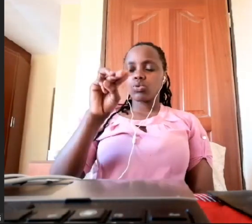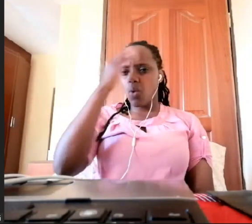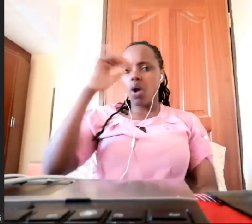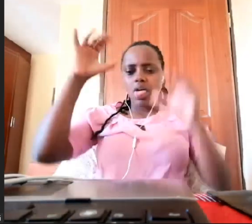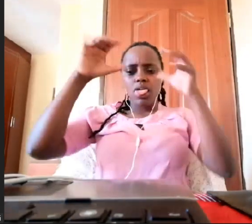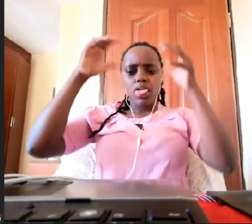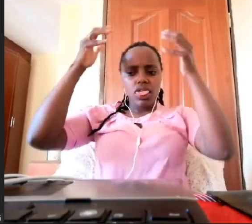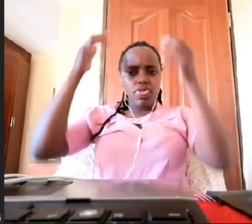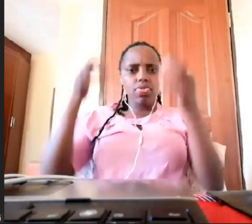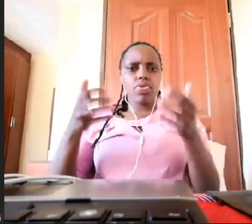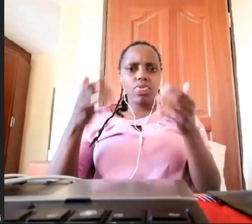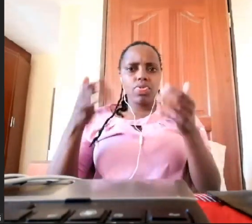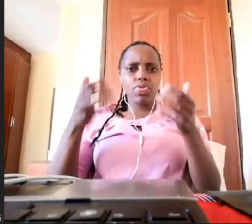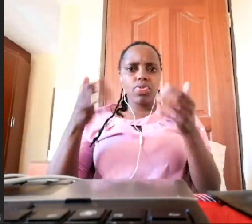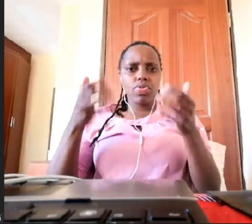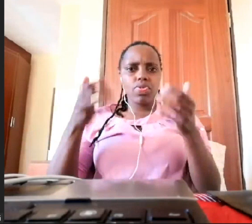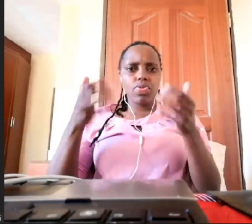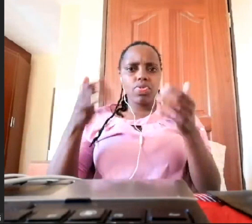rainfall,